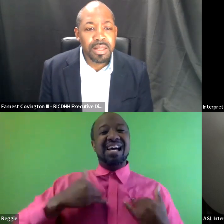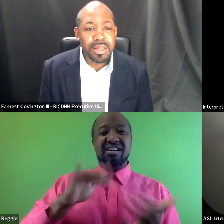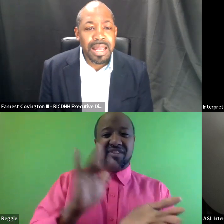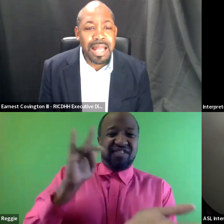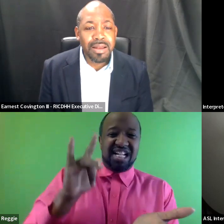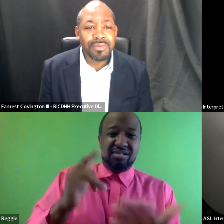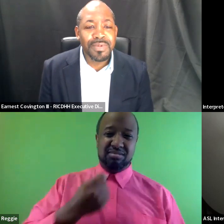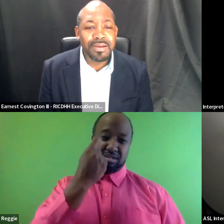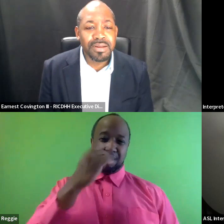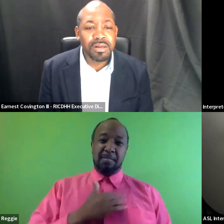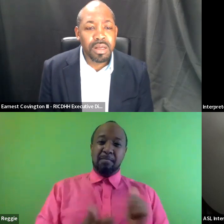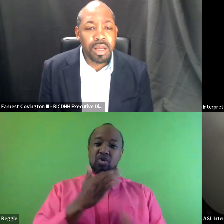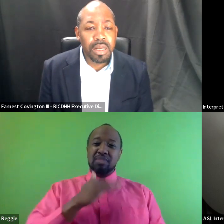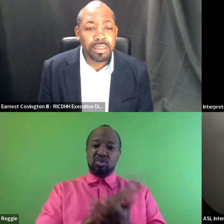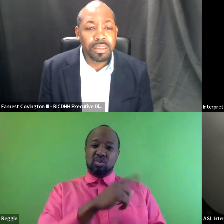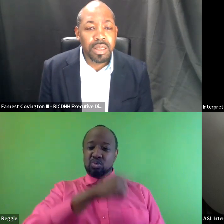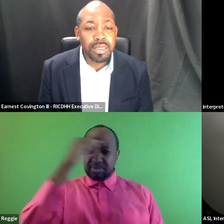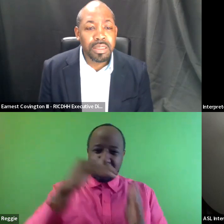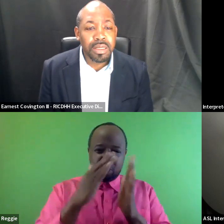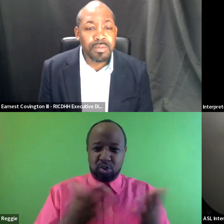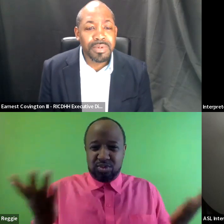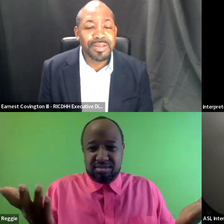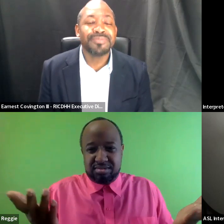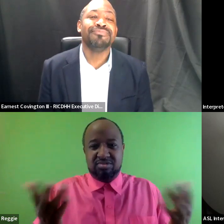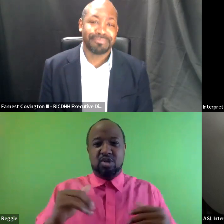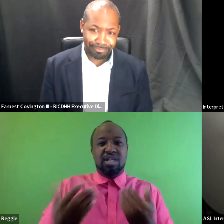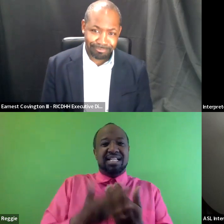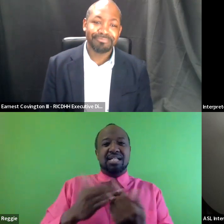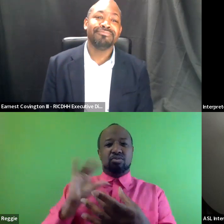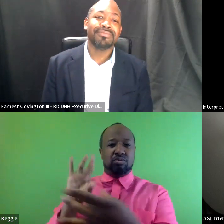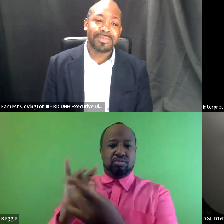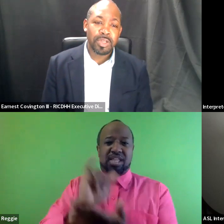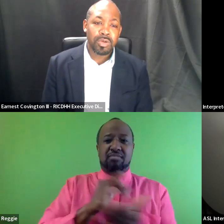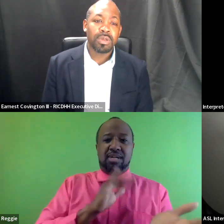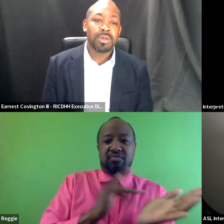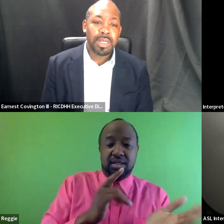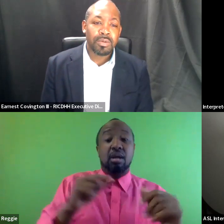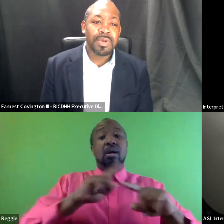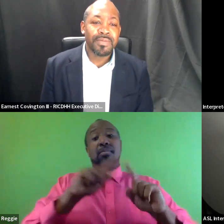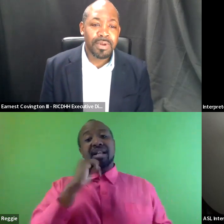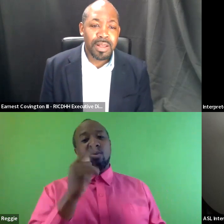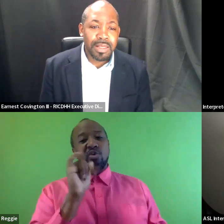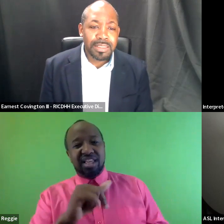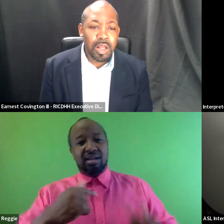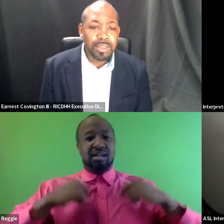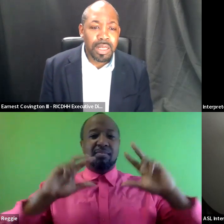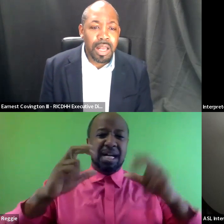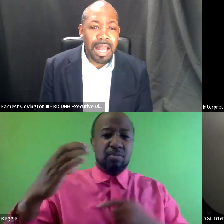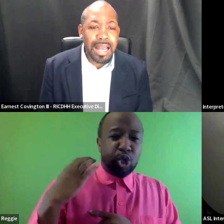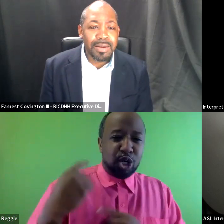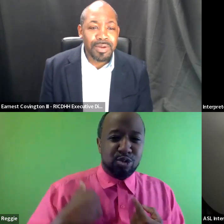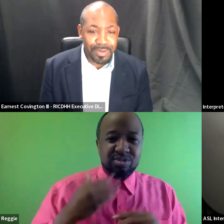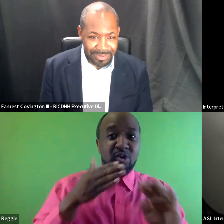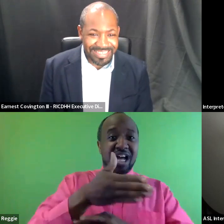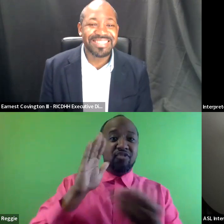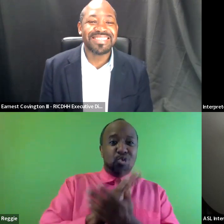with families too. You know, most of my school is Black students, so it's easier for me. I take advantage